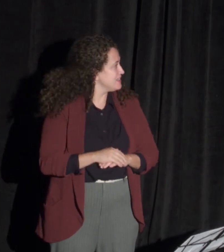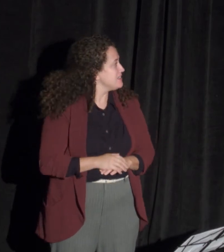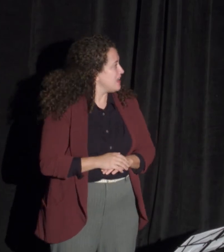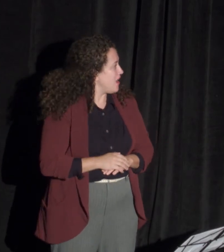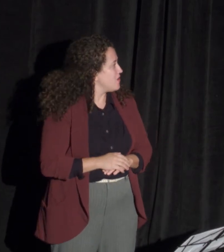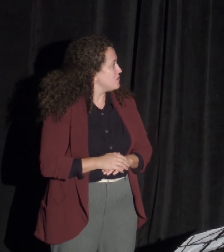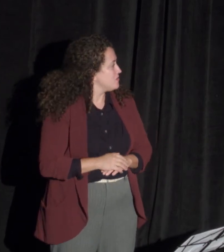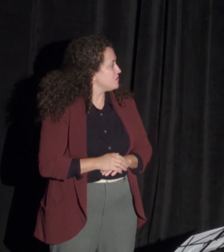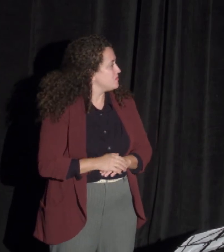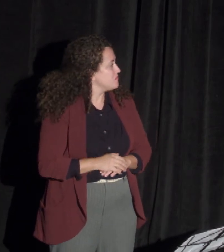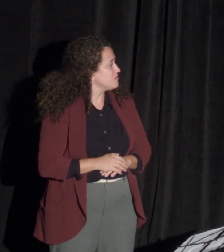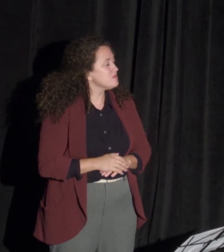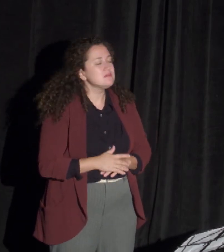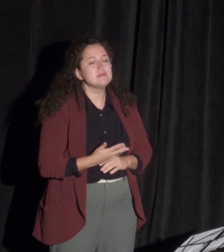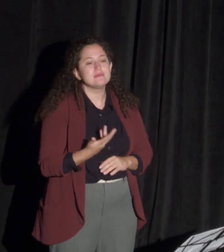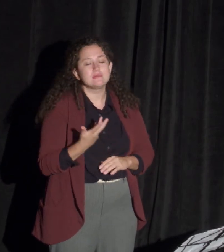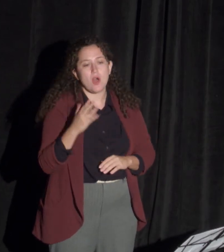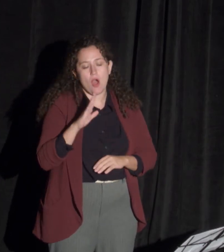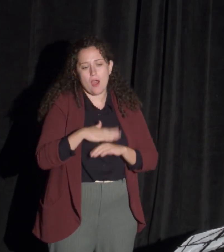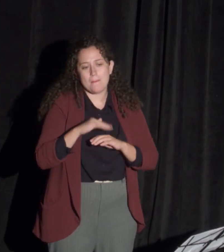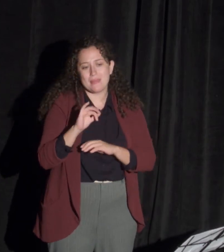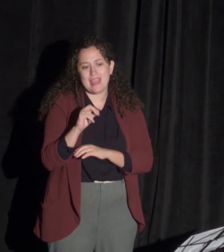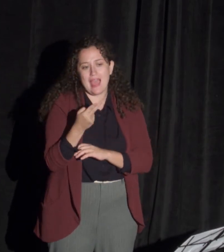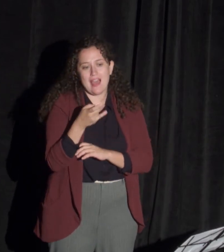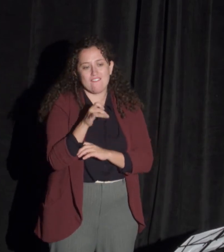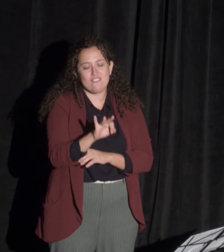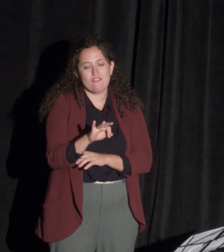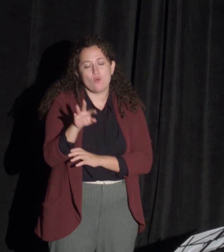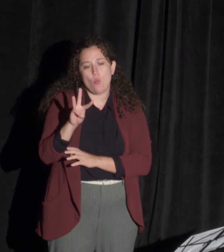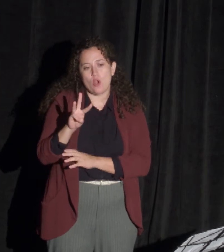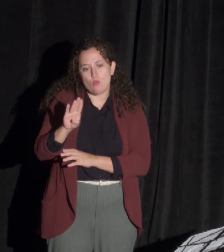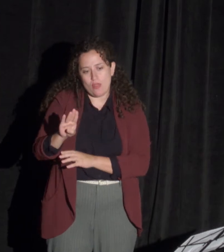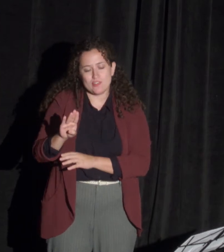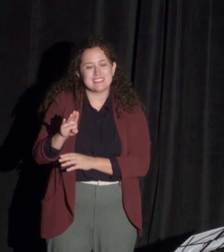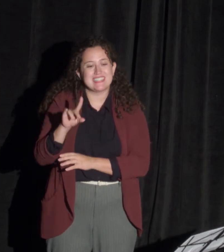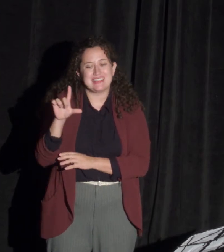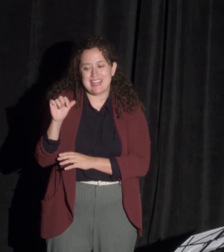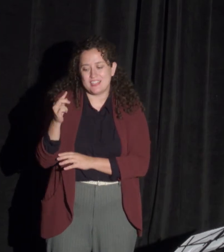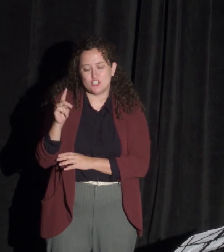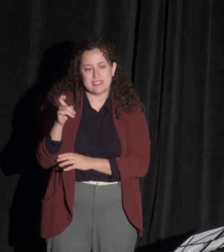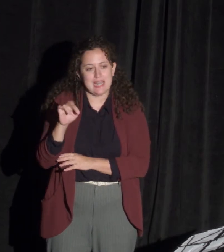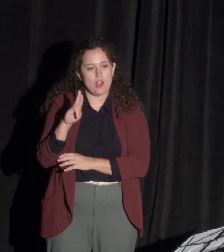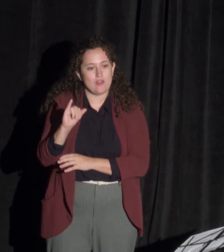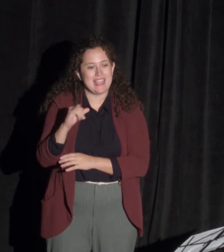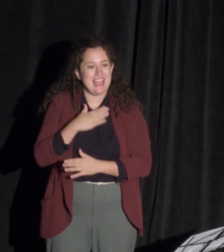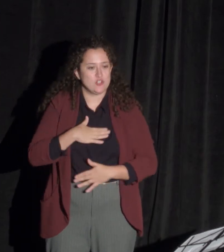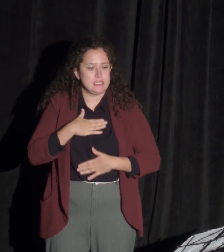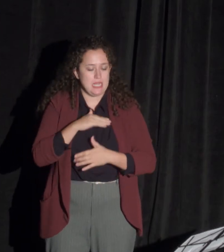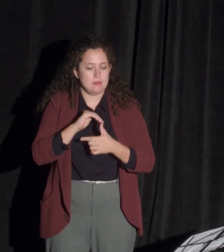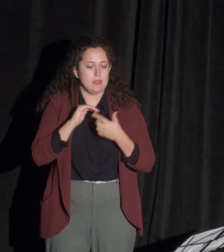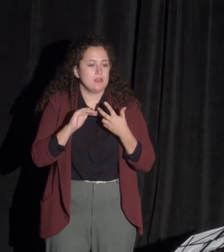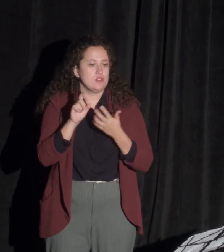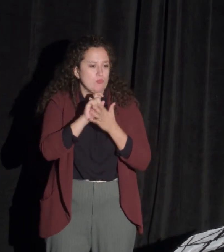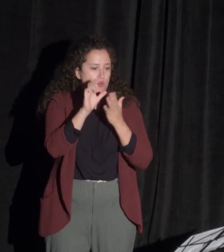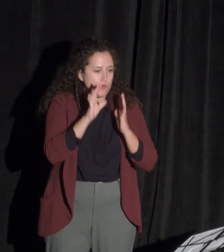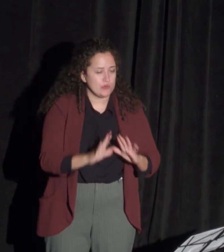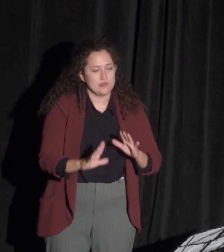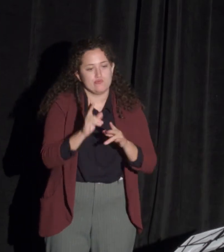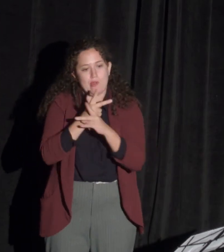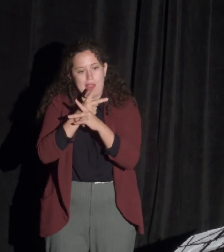Warner Brothers, Legendary Entertainment, and Villeneuve Films, the producers, writers, director, and hundreds of cast and crew, we'd like